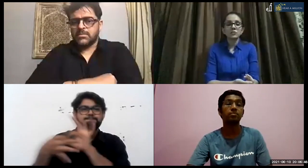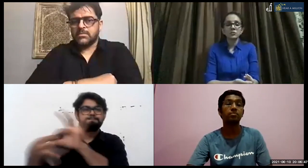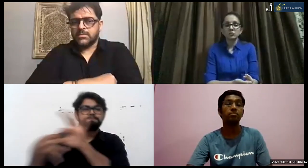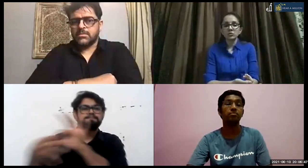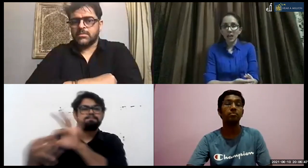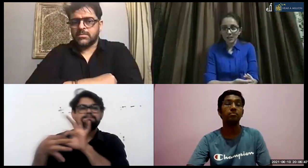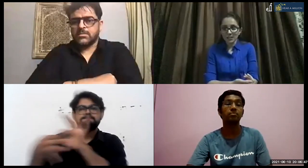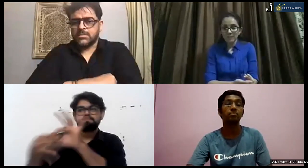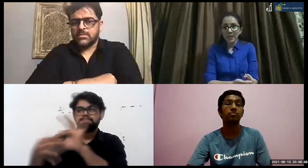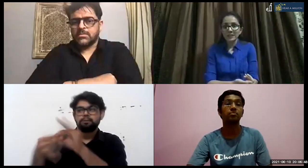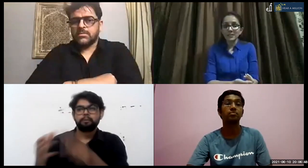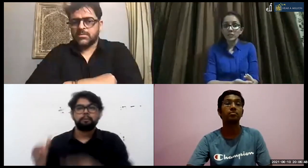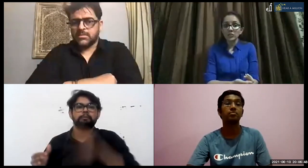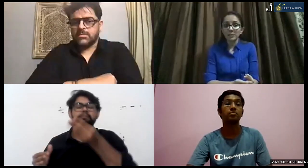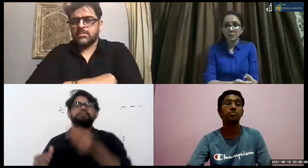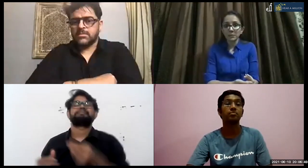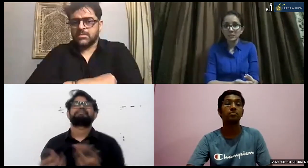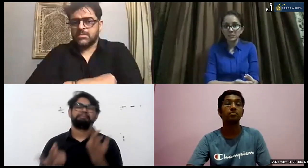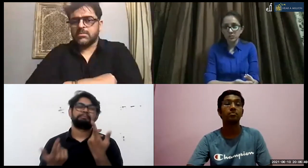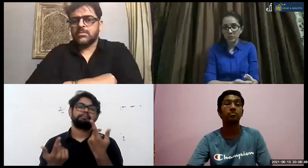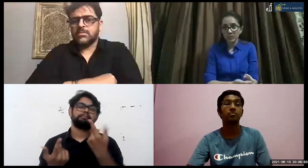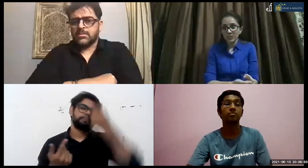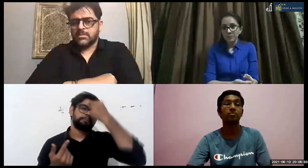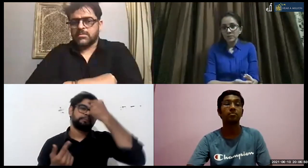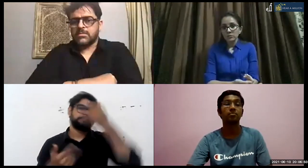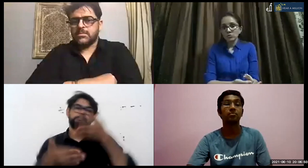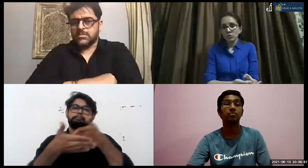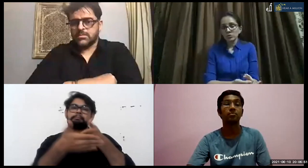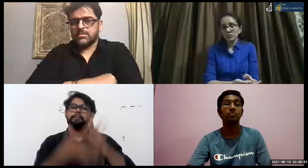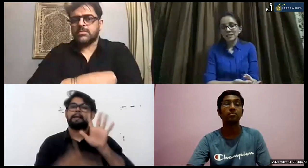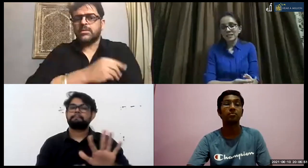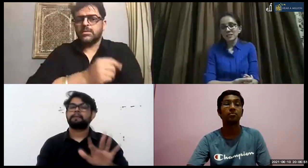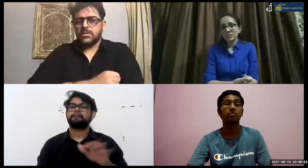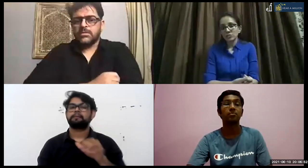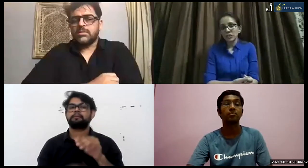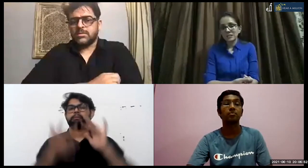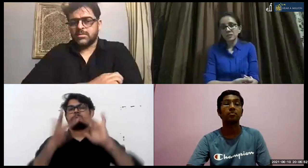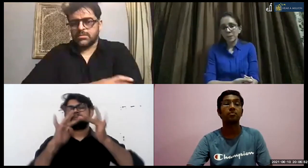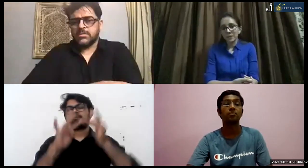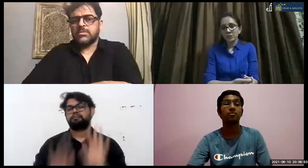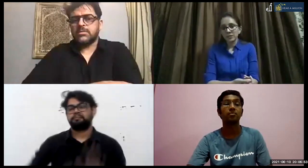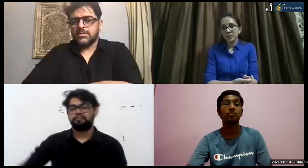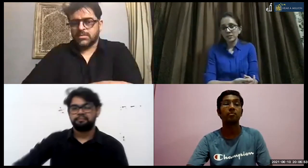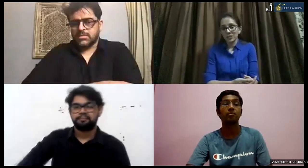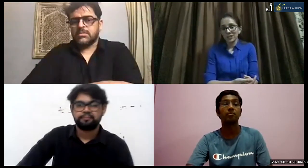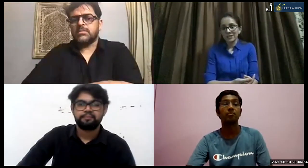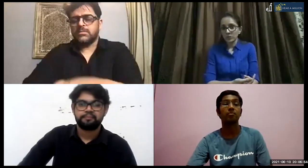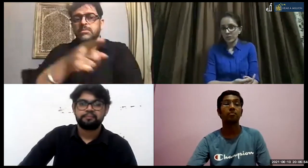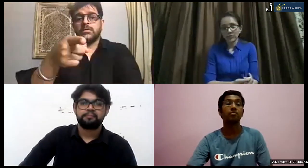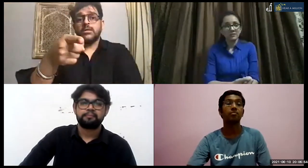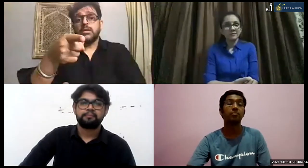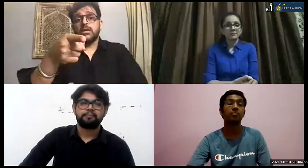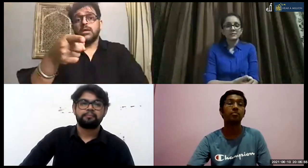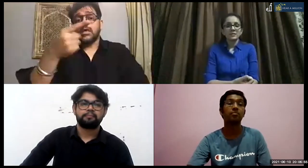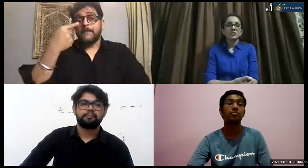at least for 2 to 3 hours, and a connection can be built with the student. So that is the issue that has been coming with the online